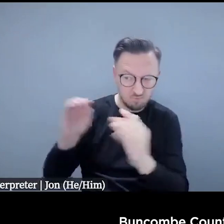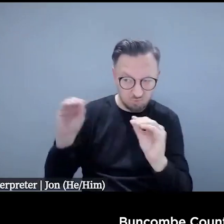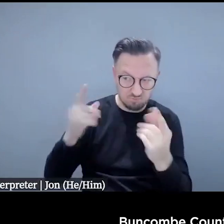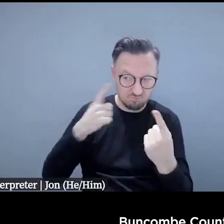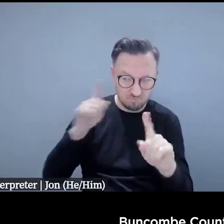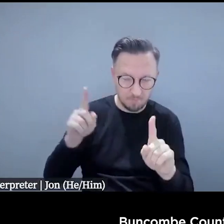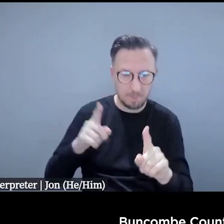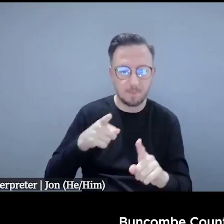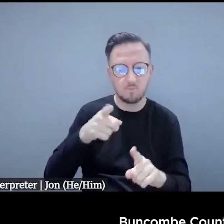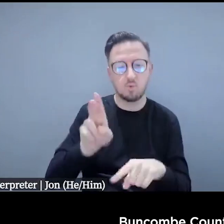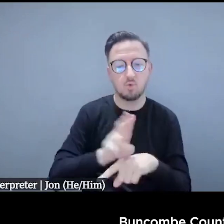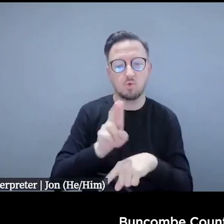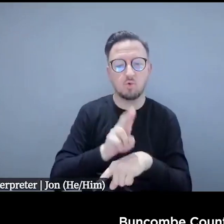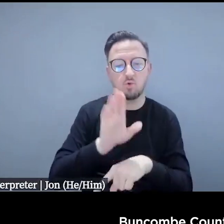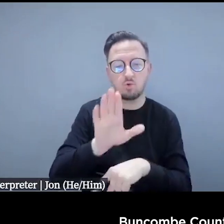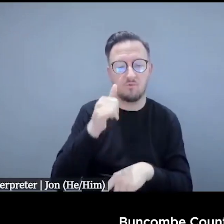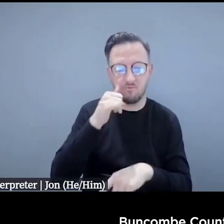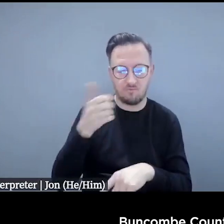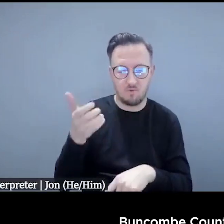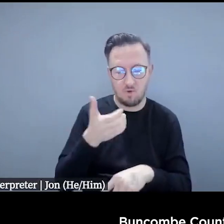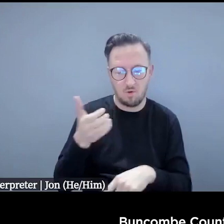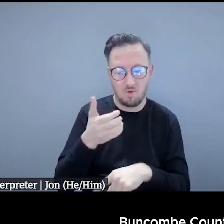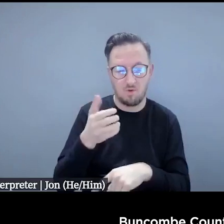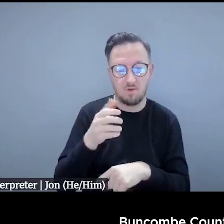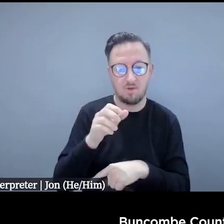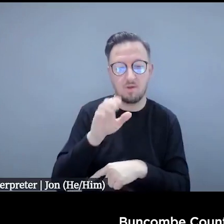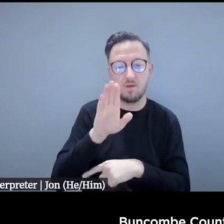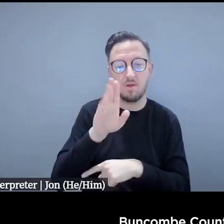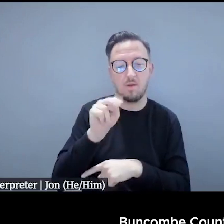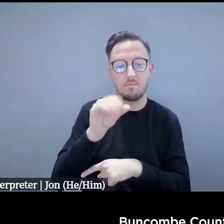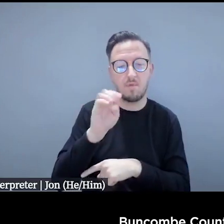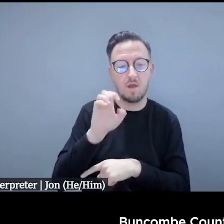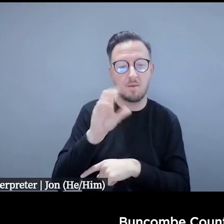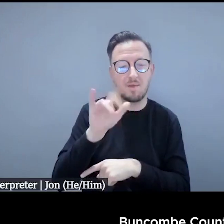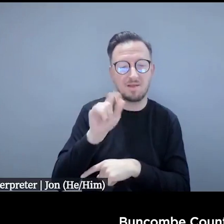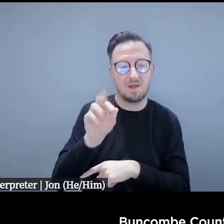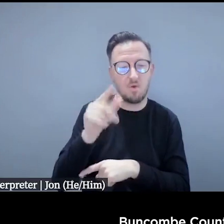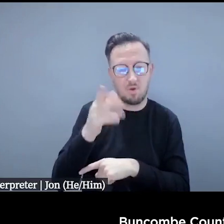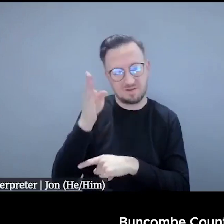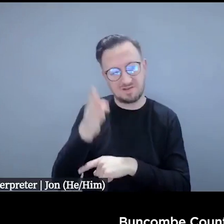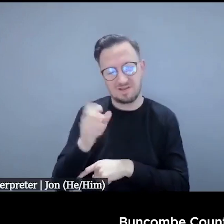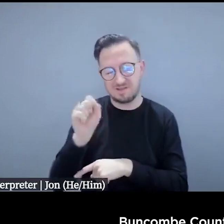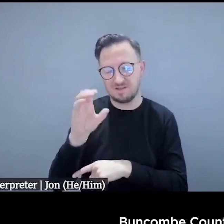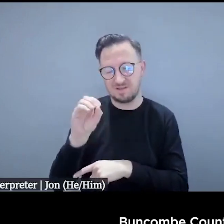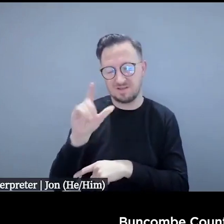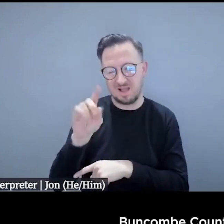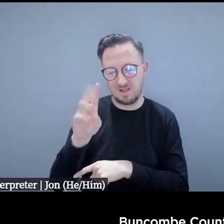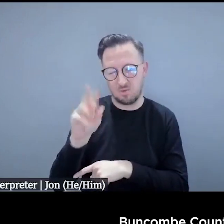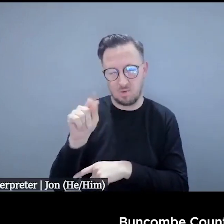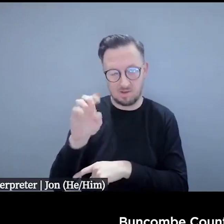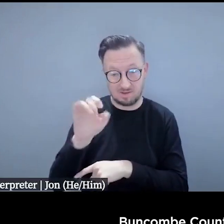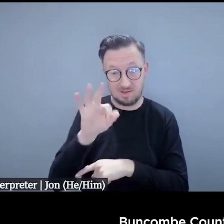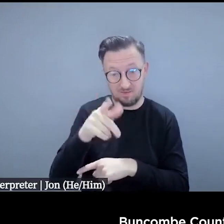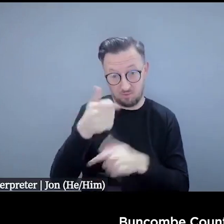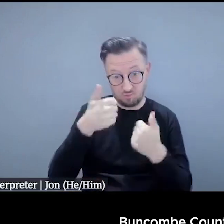tracker found on our website at buncombecounty.org/solid waste. Again, if you try to contact Waste Pro